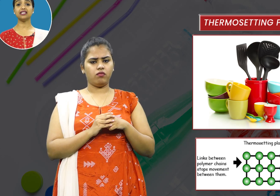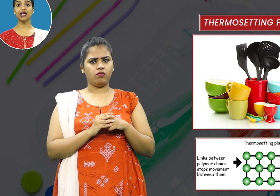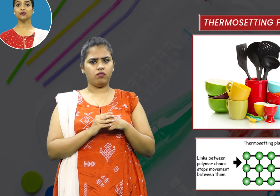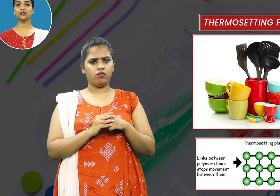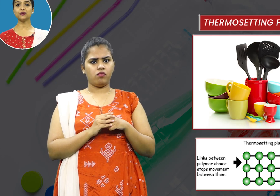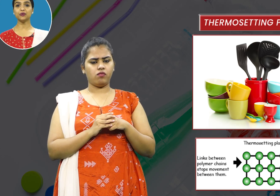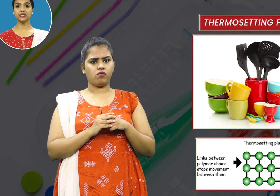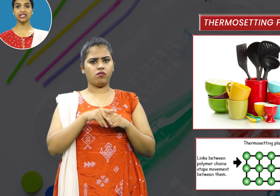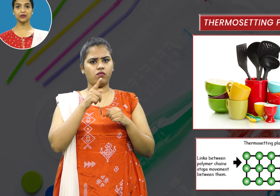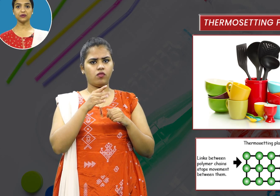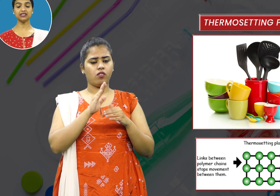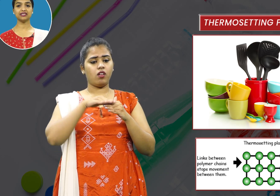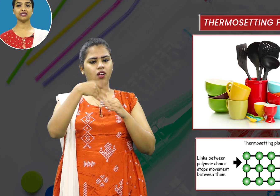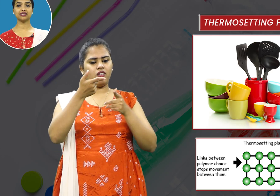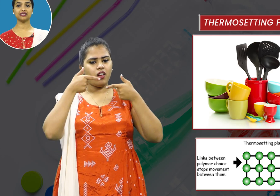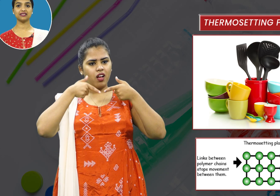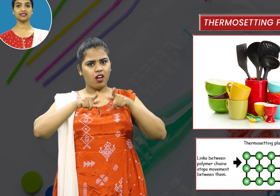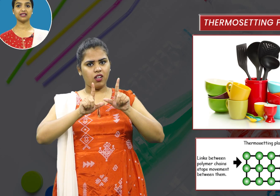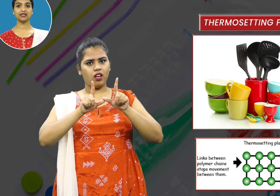and allowed to cool down